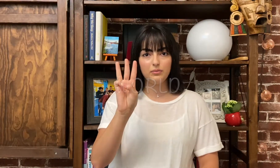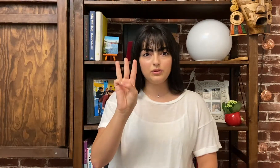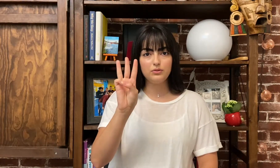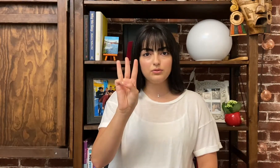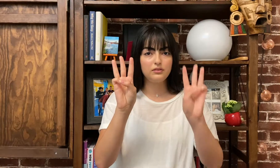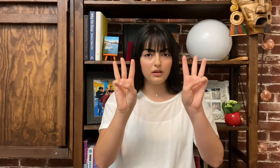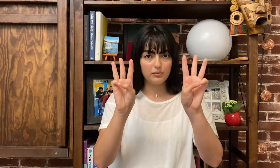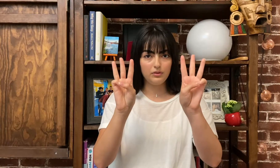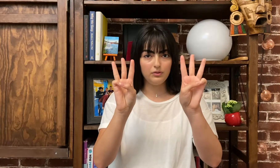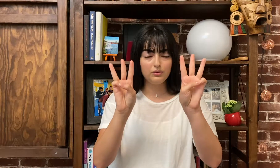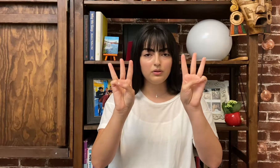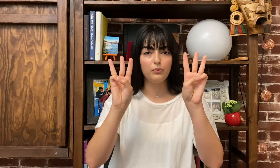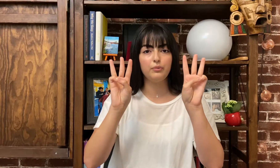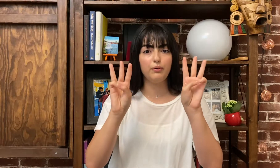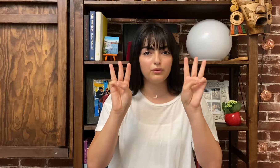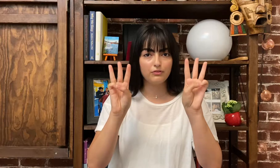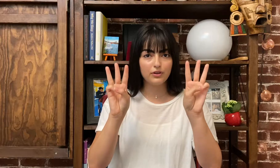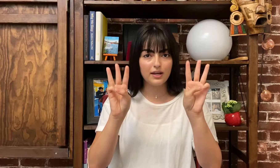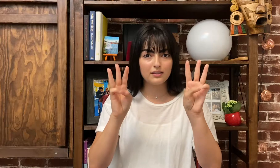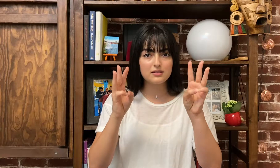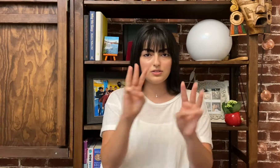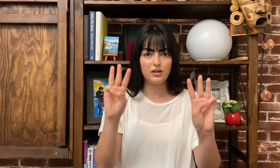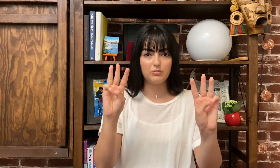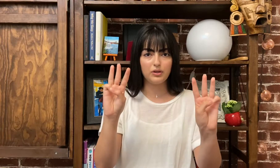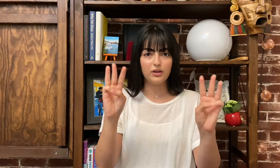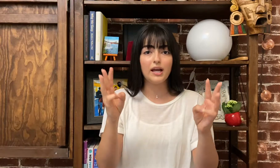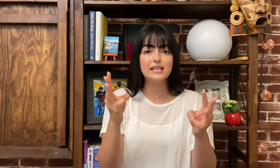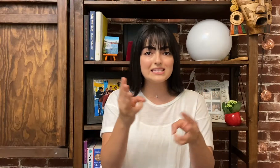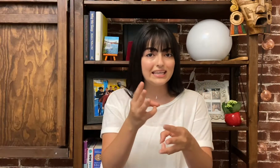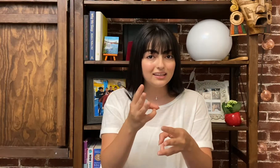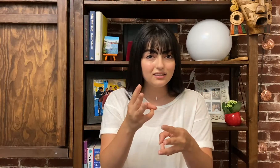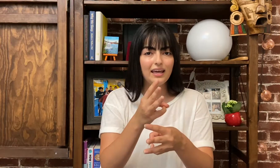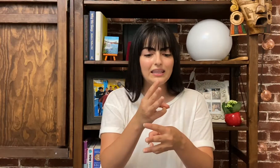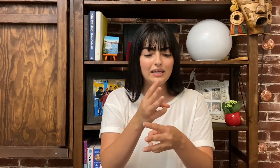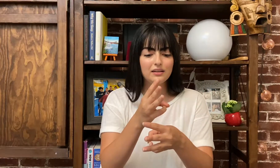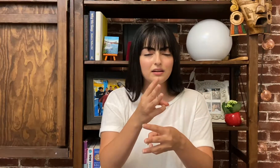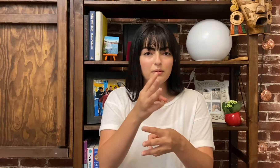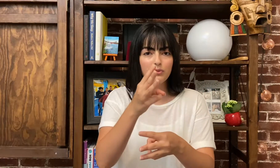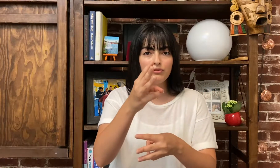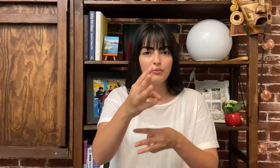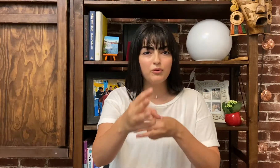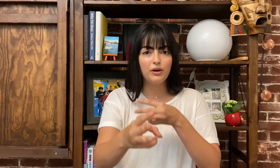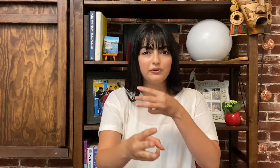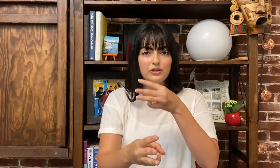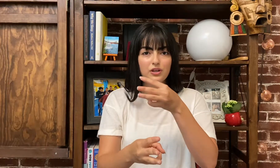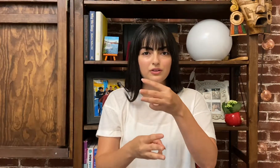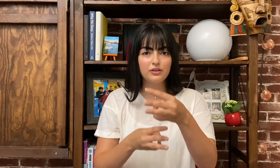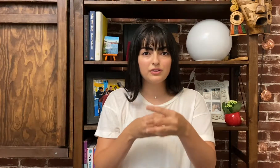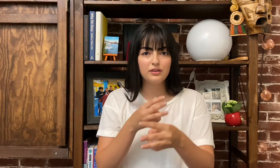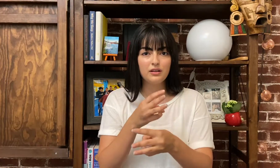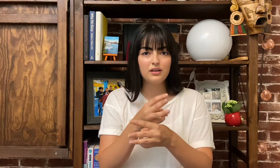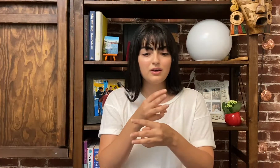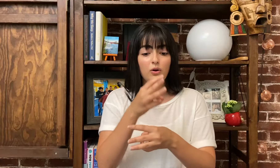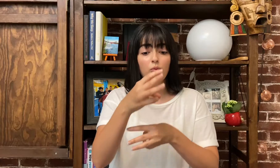W with both of your hands. You're gonna bring your hands in and then move them around each other.